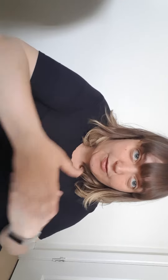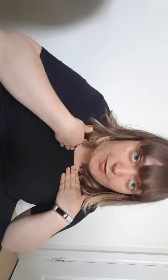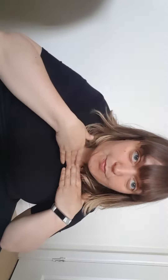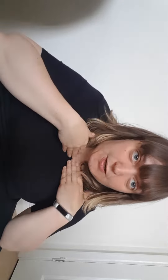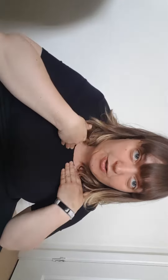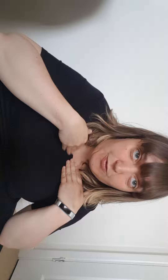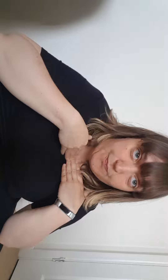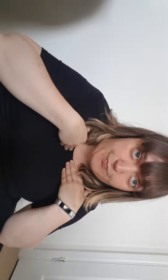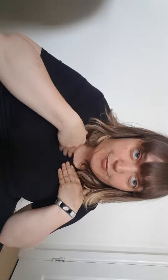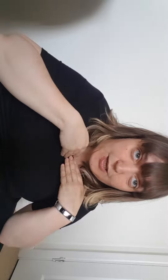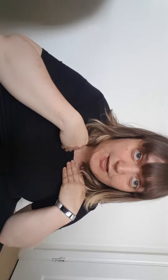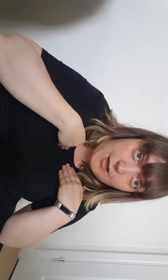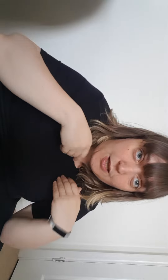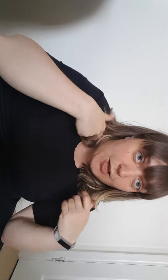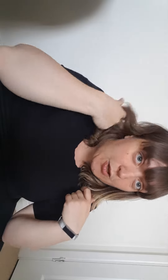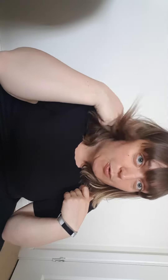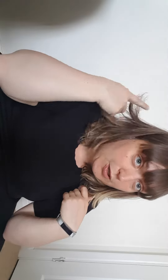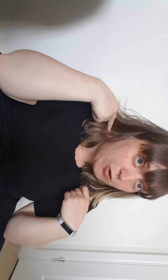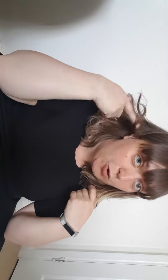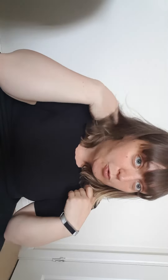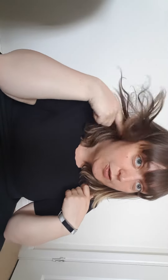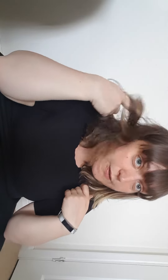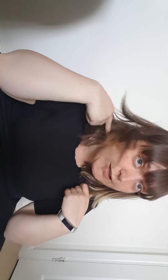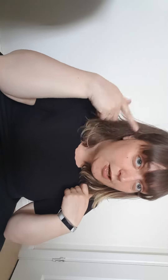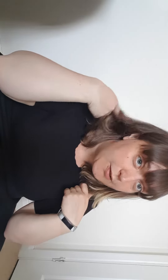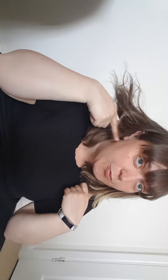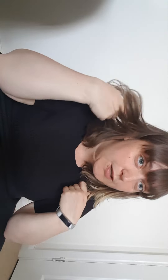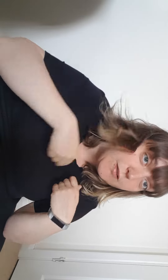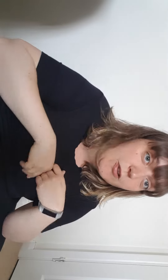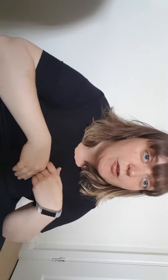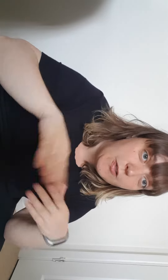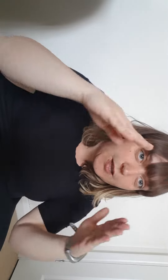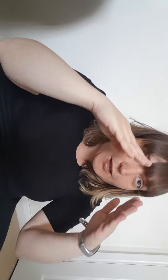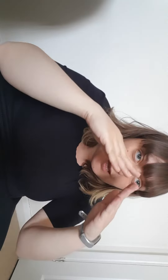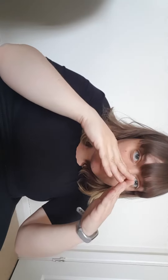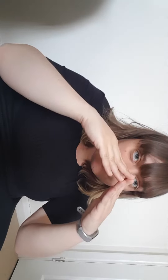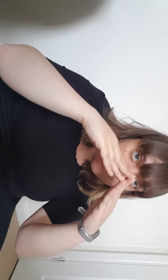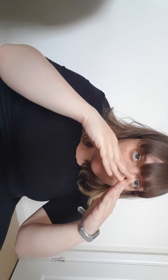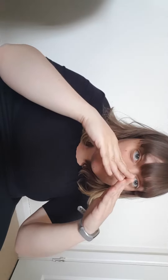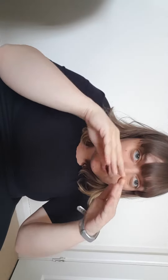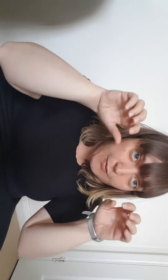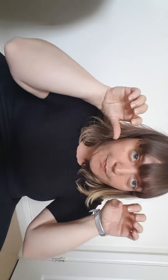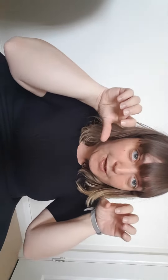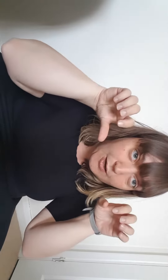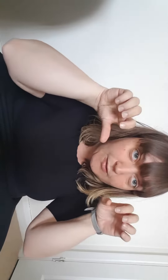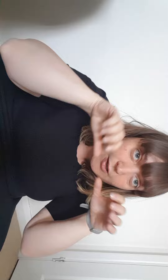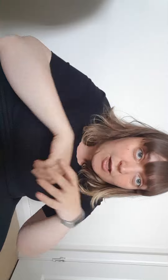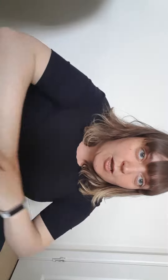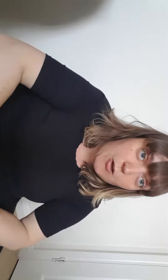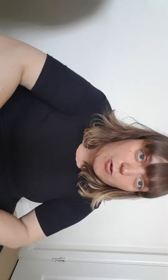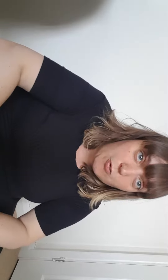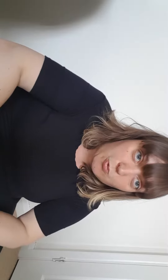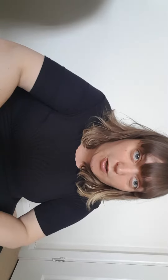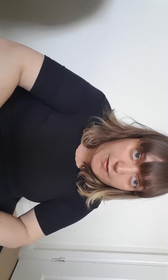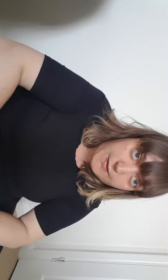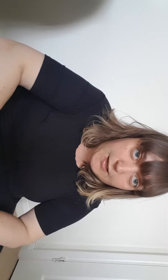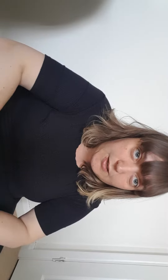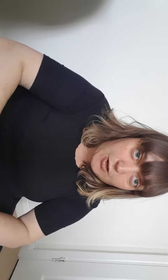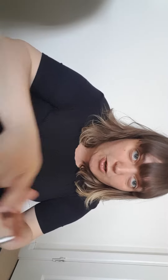it's my turn. Okay, when Goldilocks went to the house of the bears, oh what did her